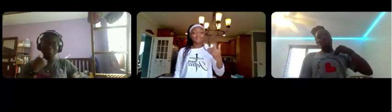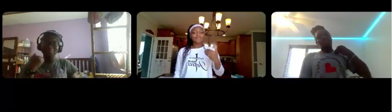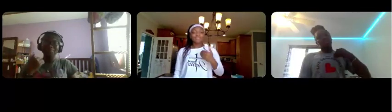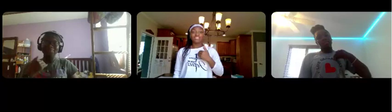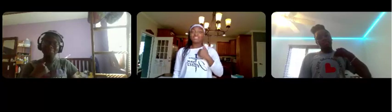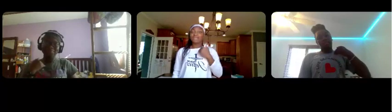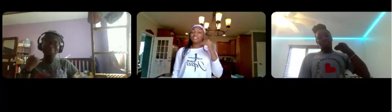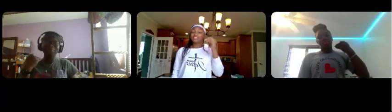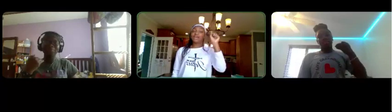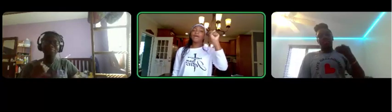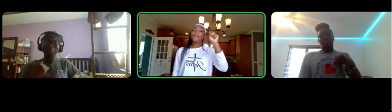Then the last time.